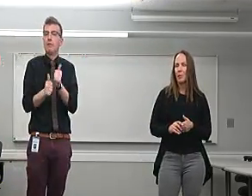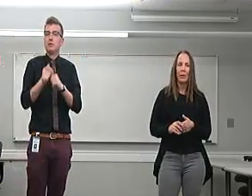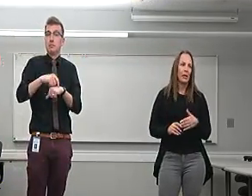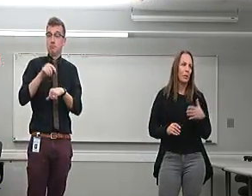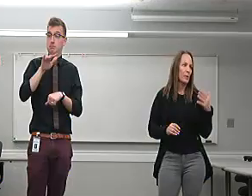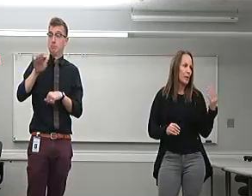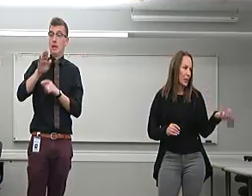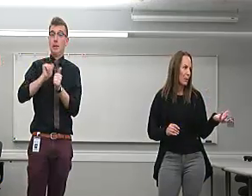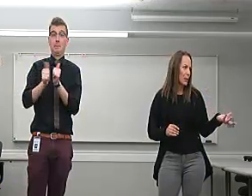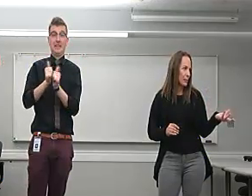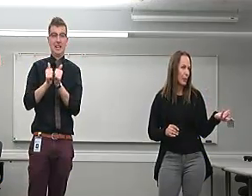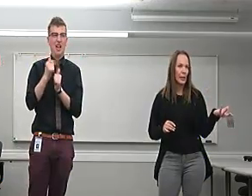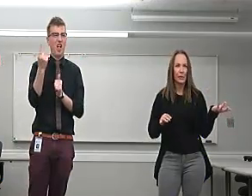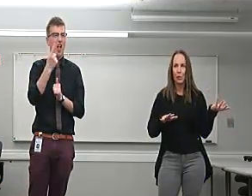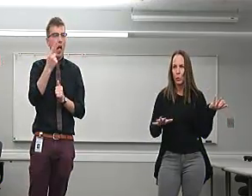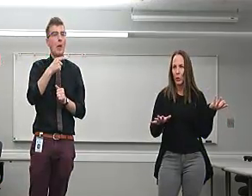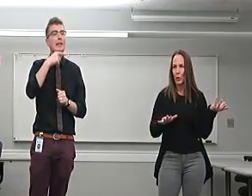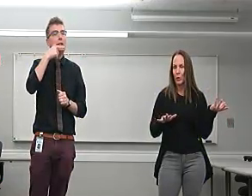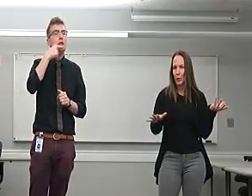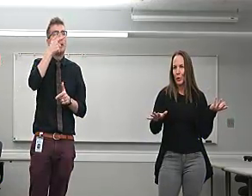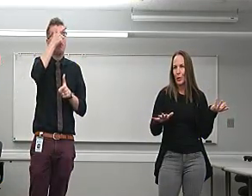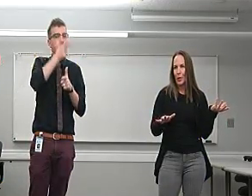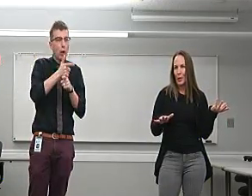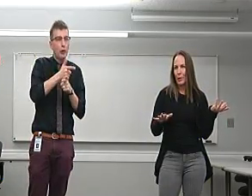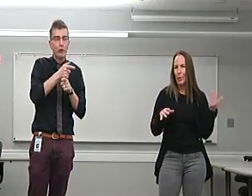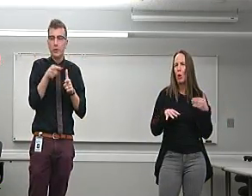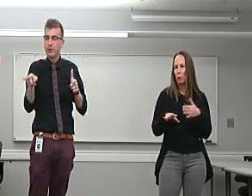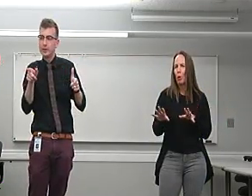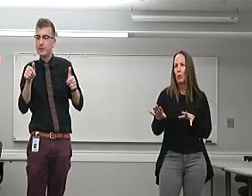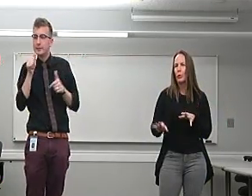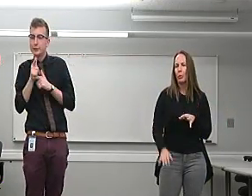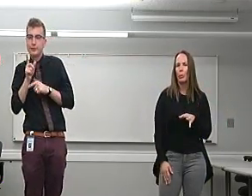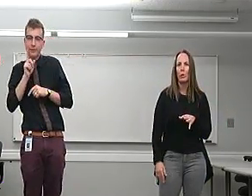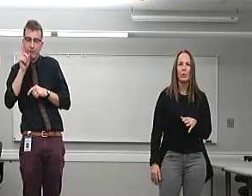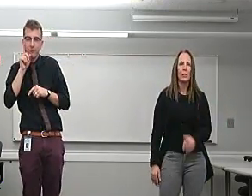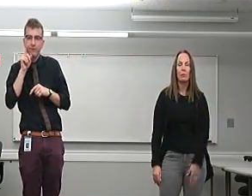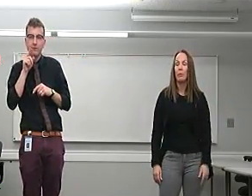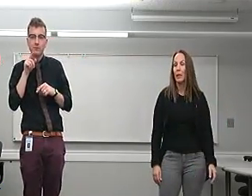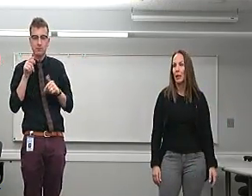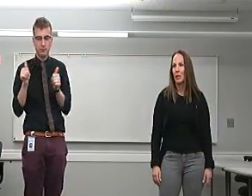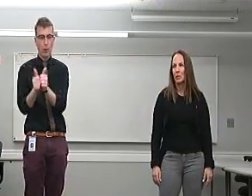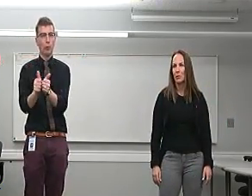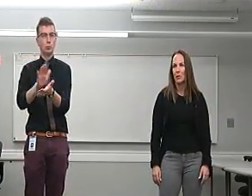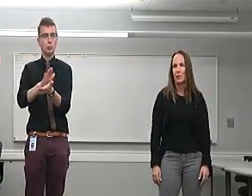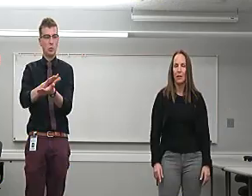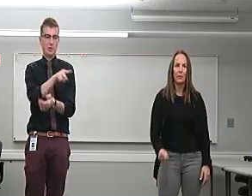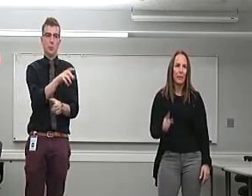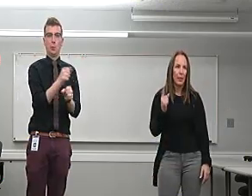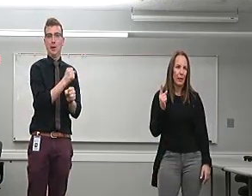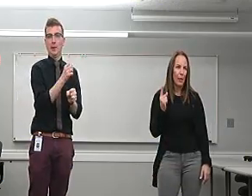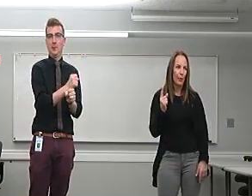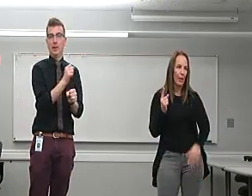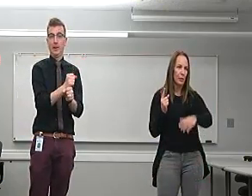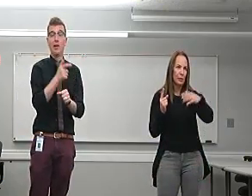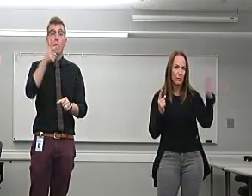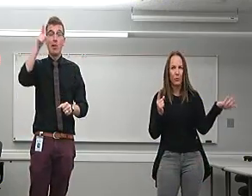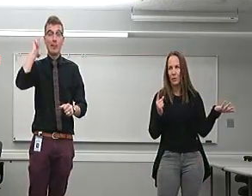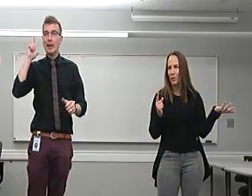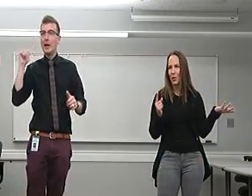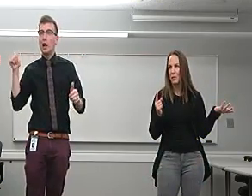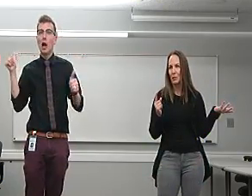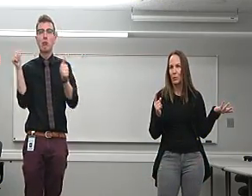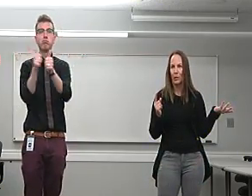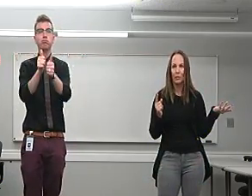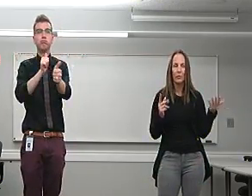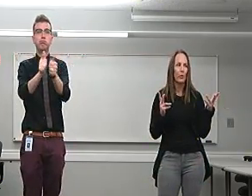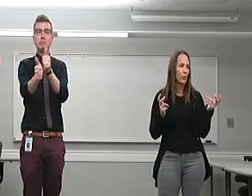hearing siblings who were co-enrolled were the ones who would win. And so just to have Leah up against 4th, 5th, and 6th graders who've heard